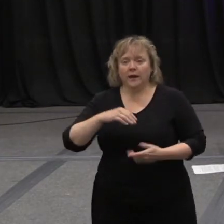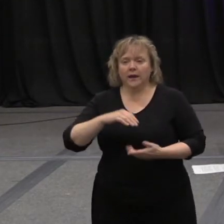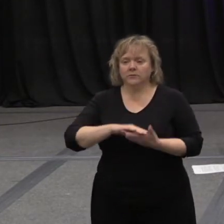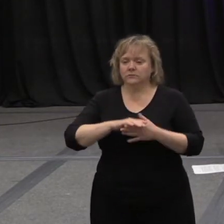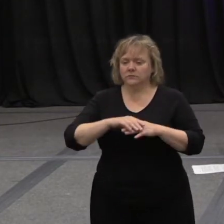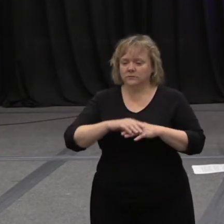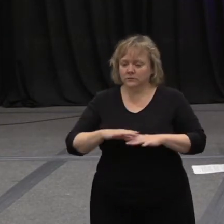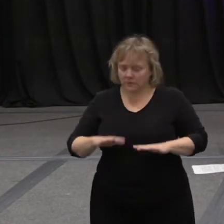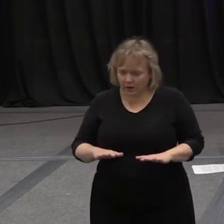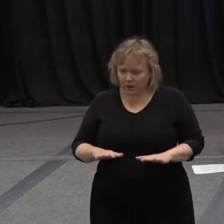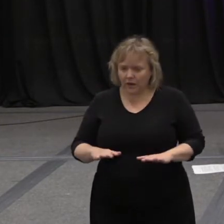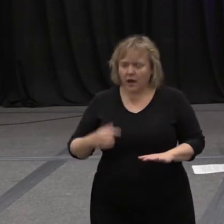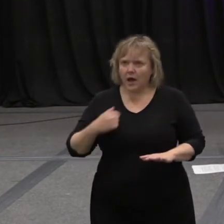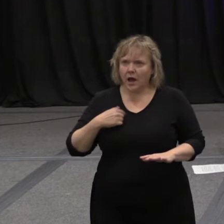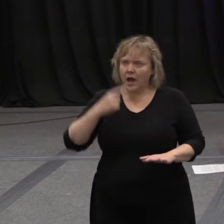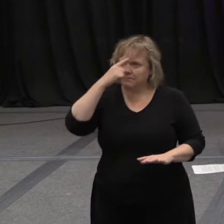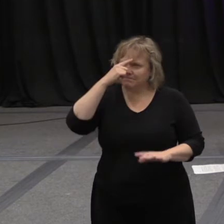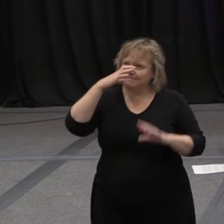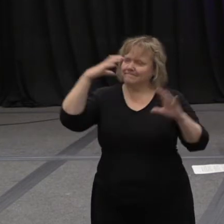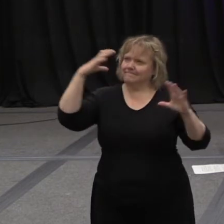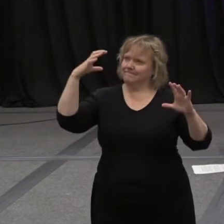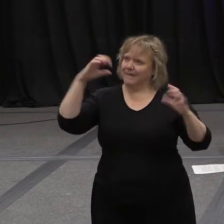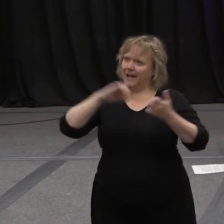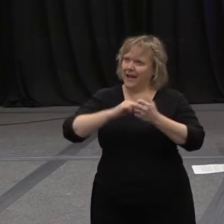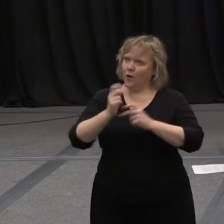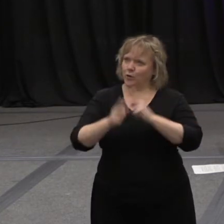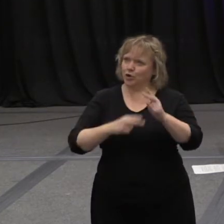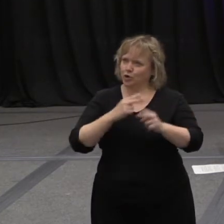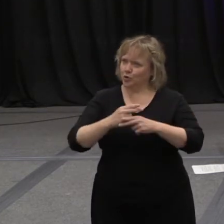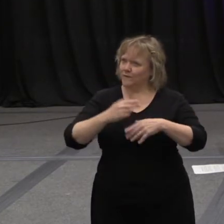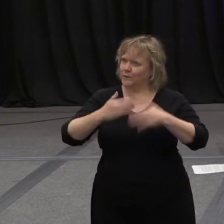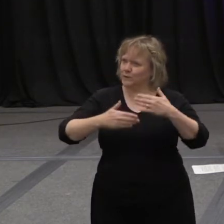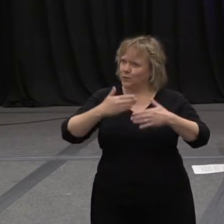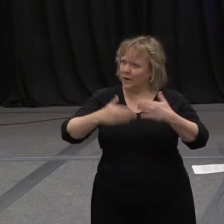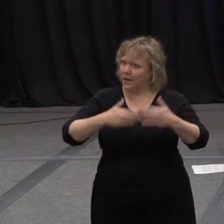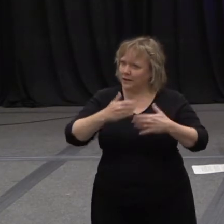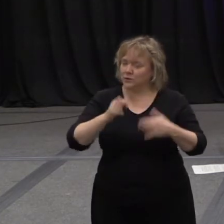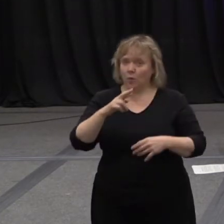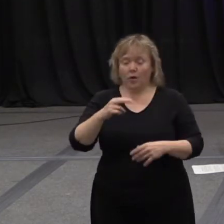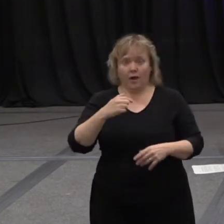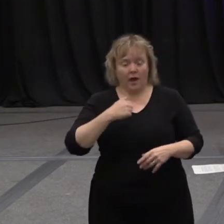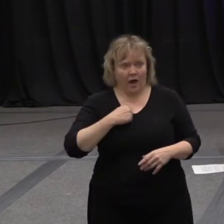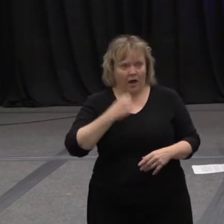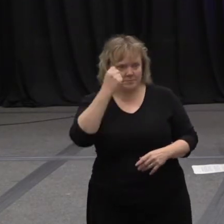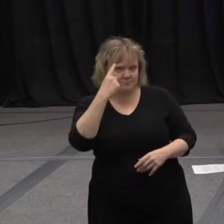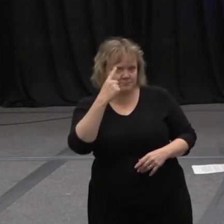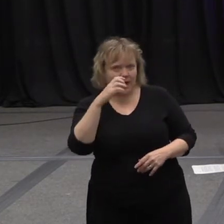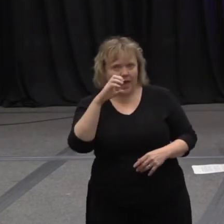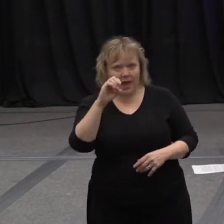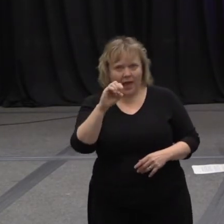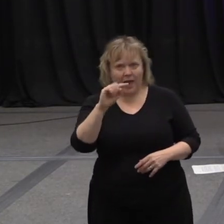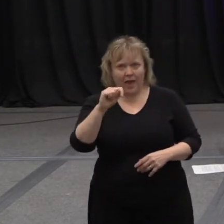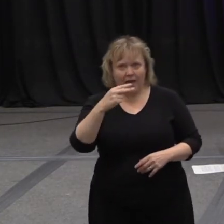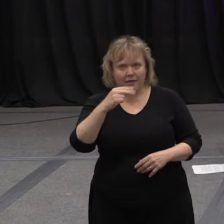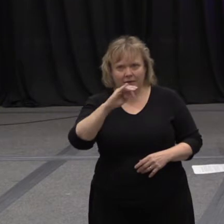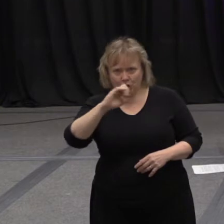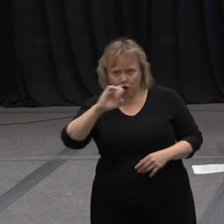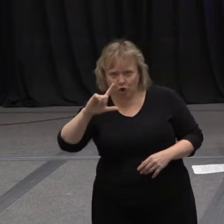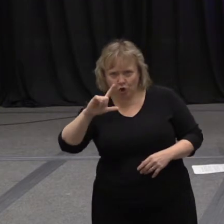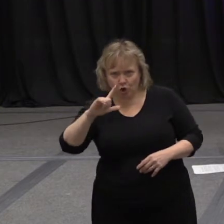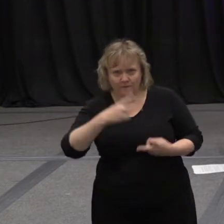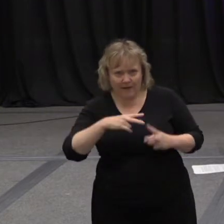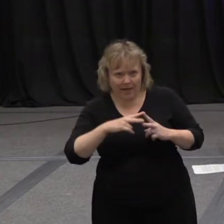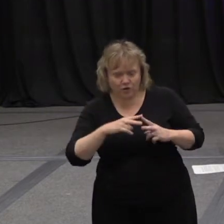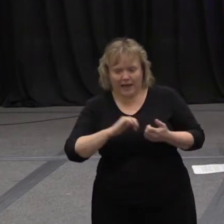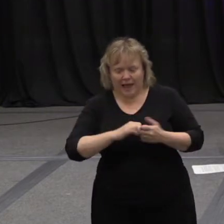universe works, and we have understanding of what ethical values are and how we need to treat ourselves